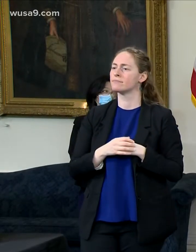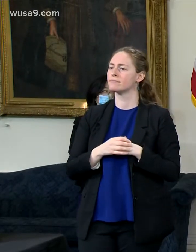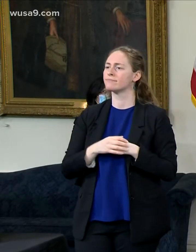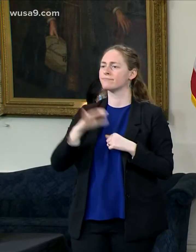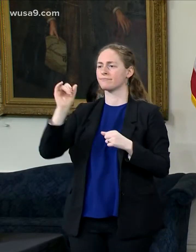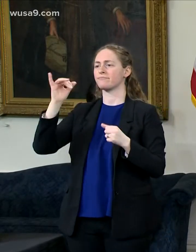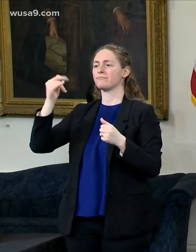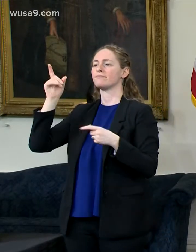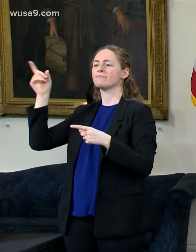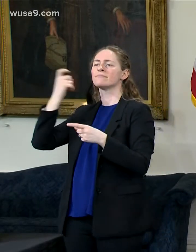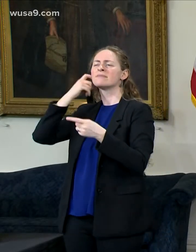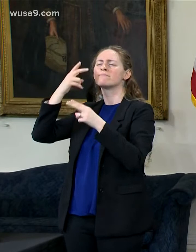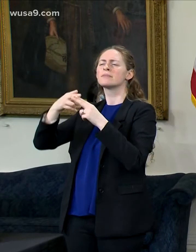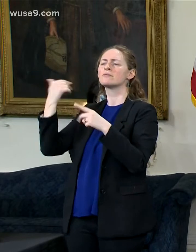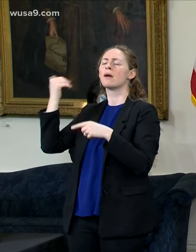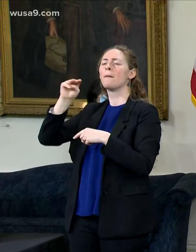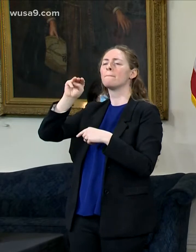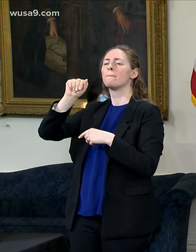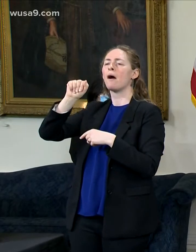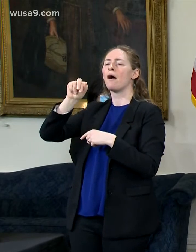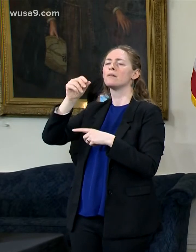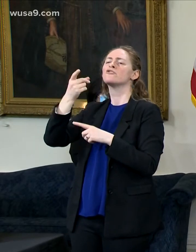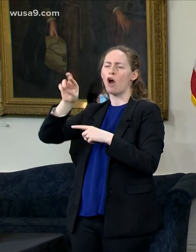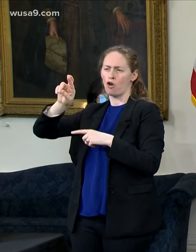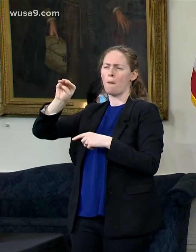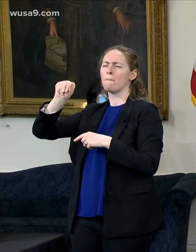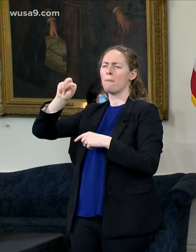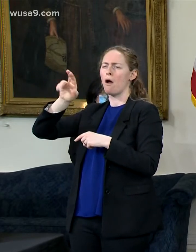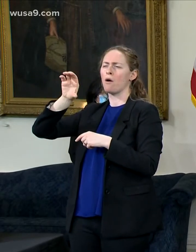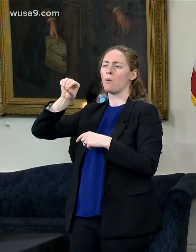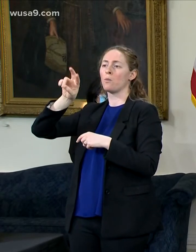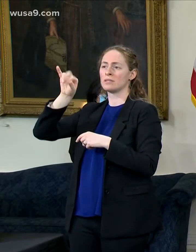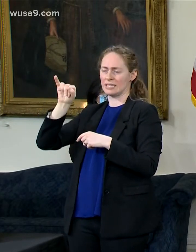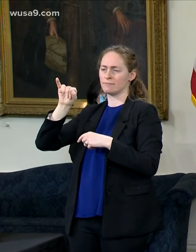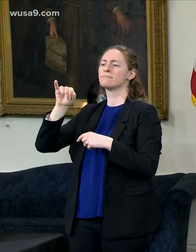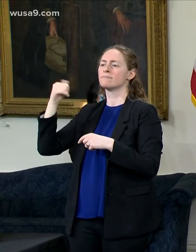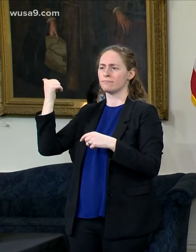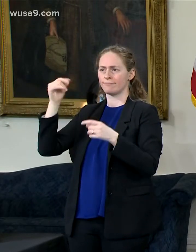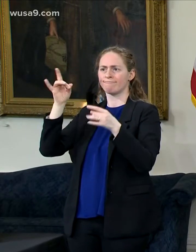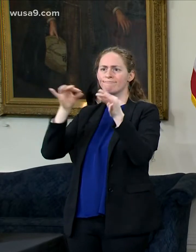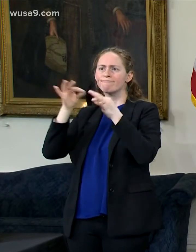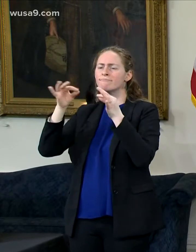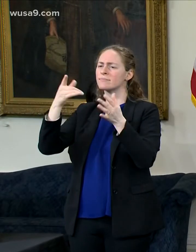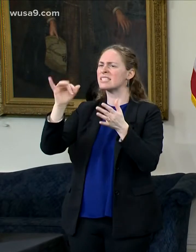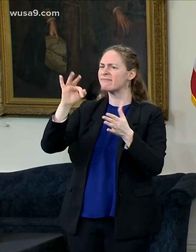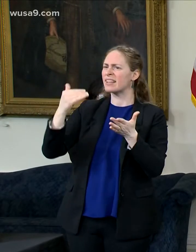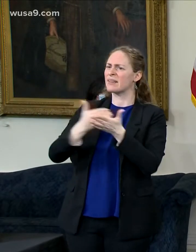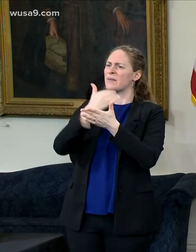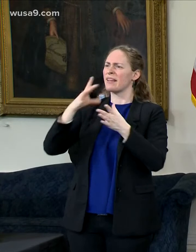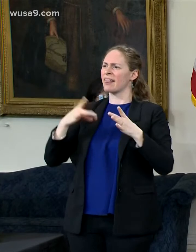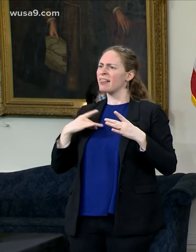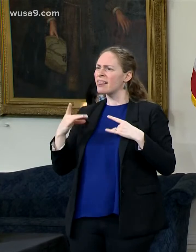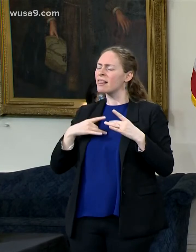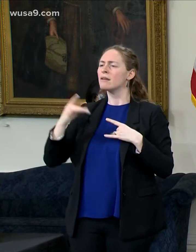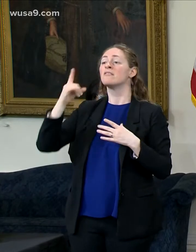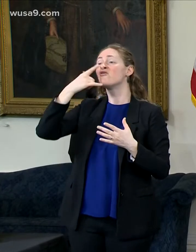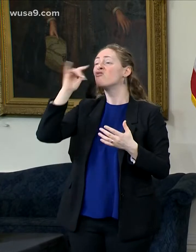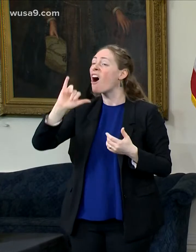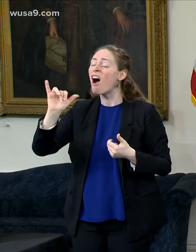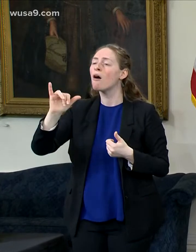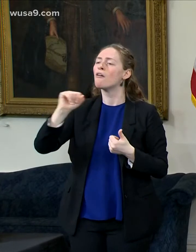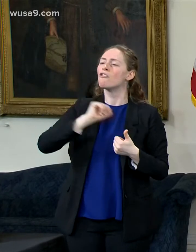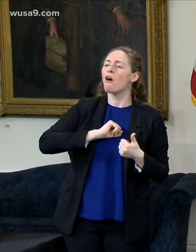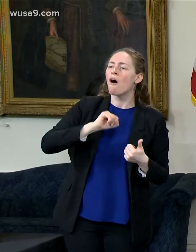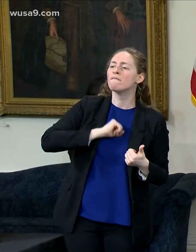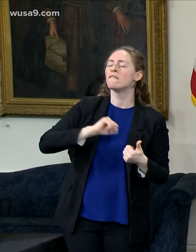about different symptoms that we're seeing. It's a different strain. We had kids at the Naval Academy that were much sicker than last time and having these